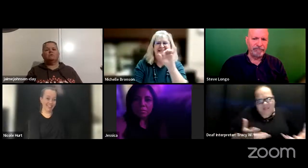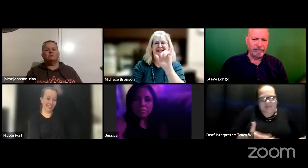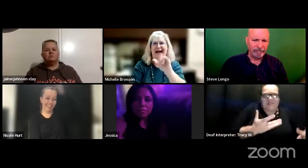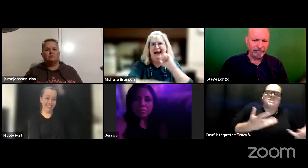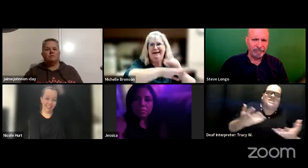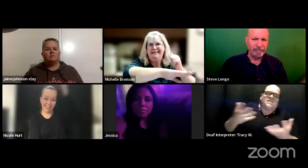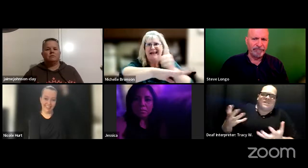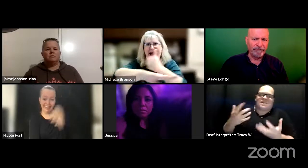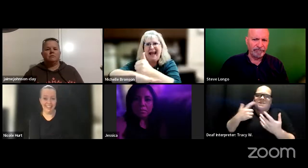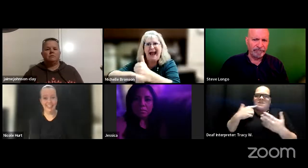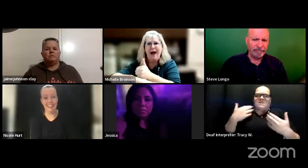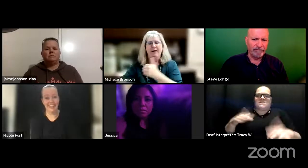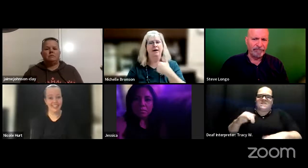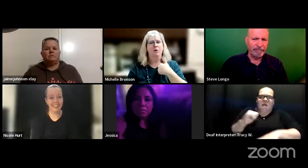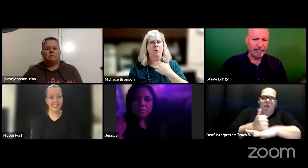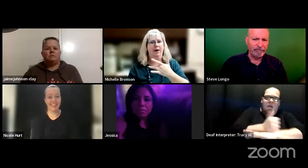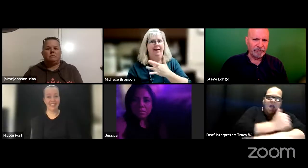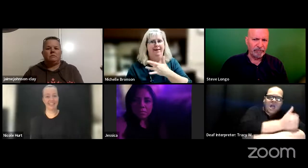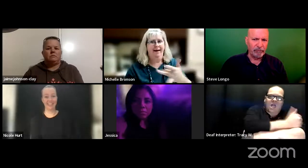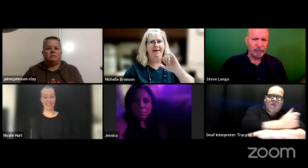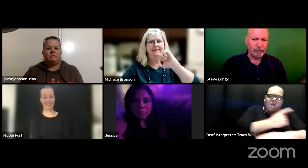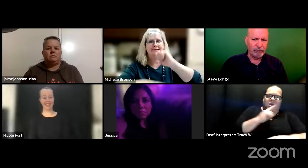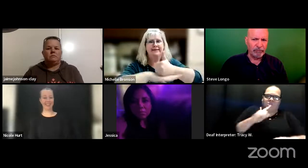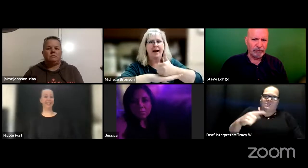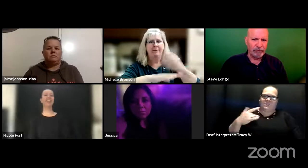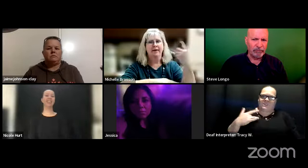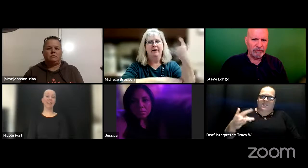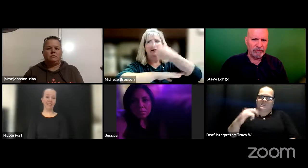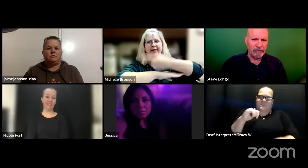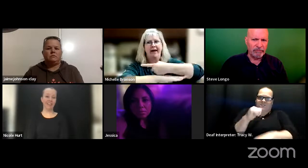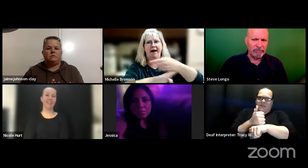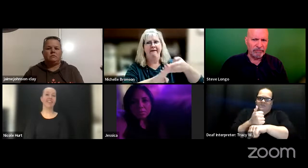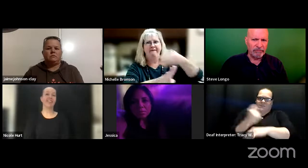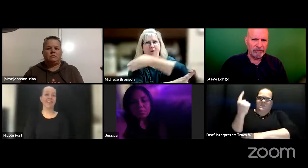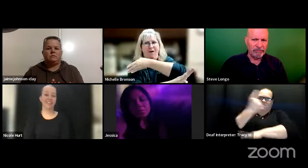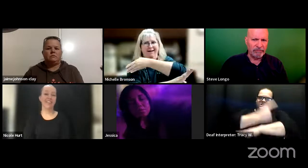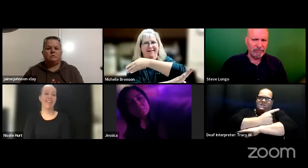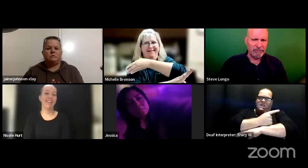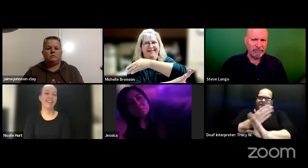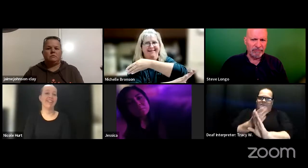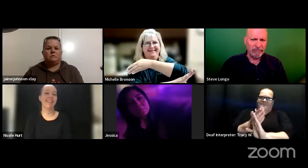great deal of work in terms of transport and getting things set